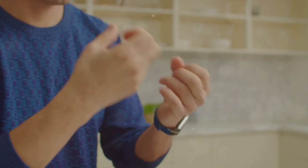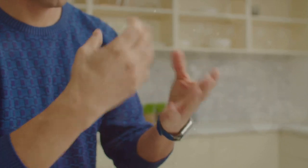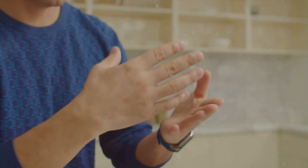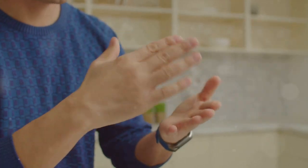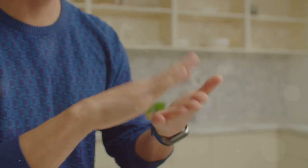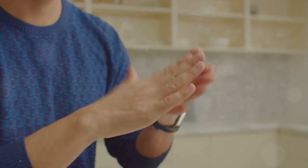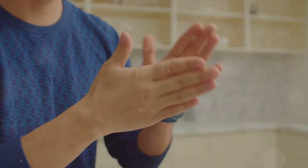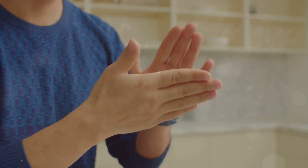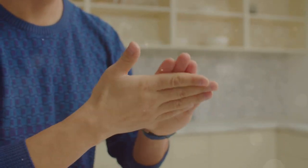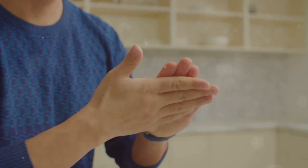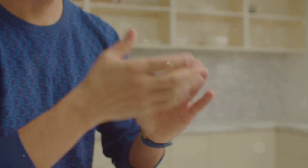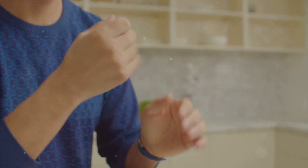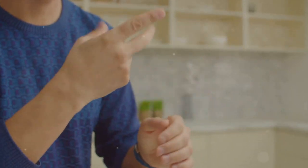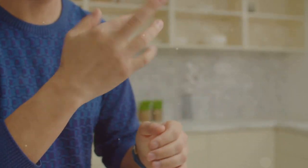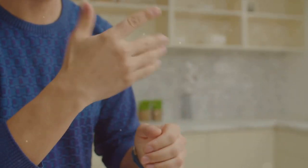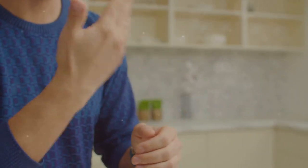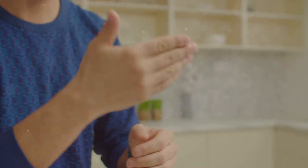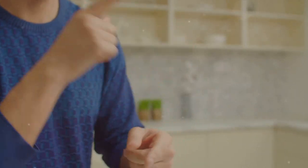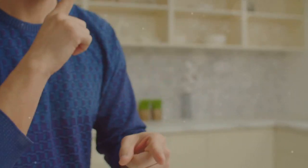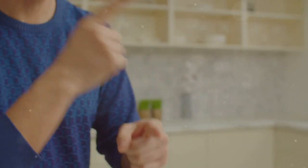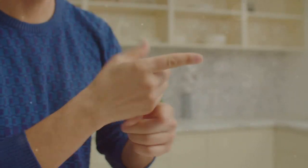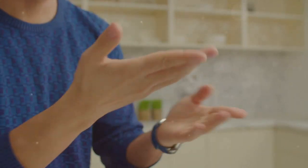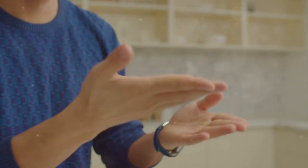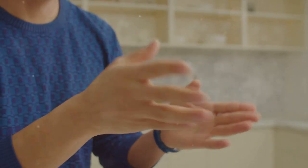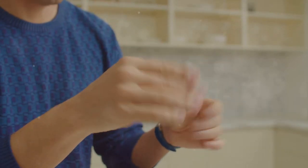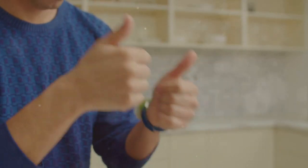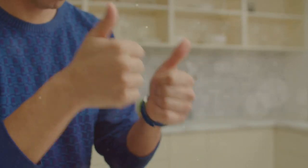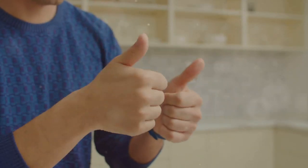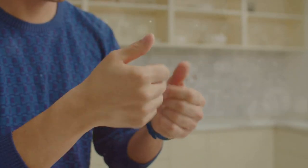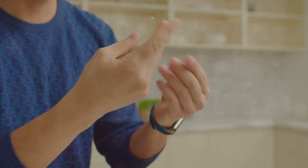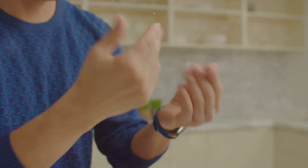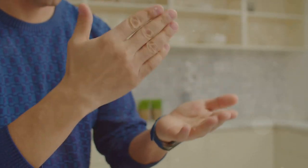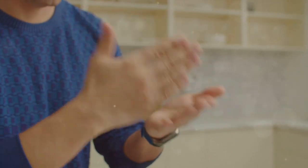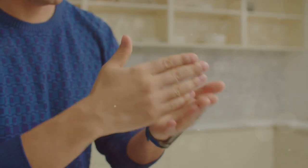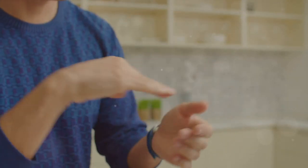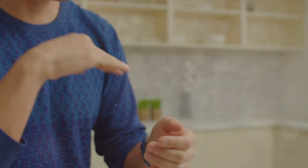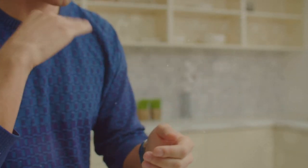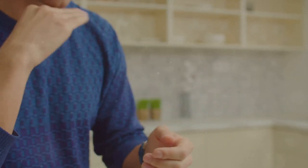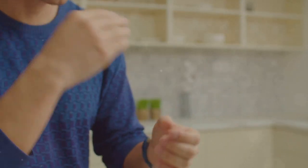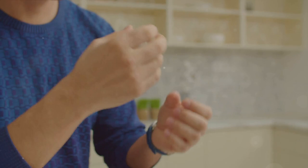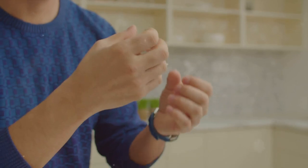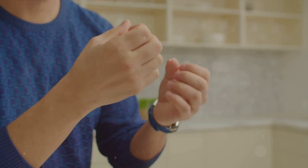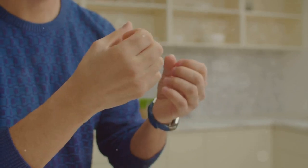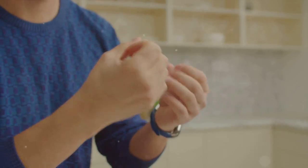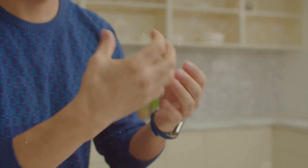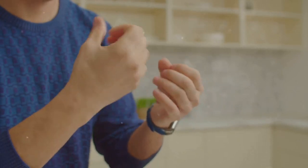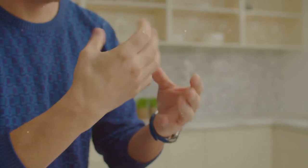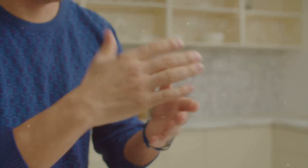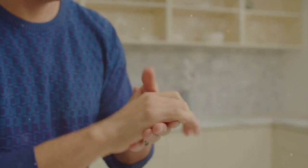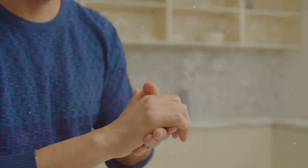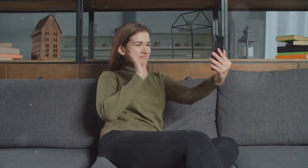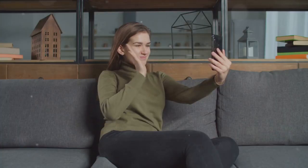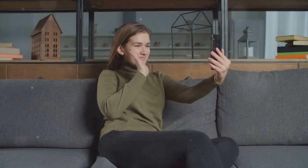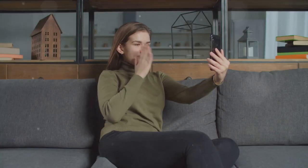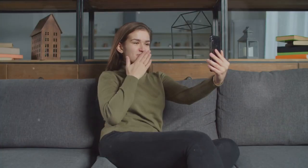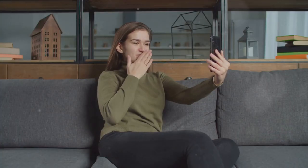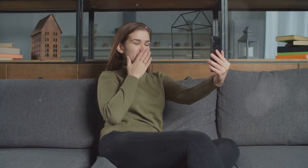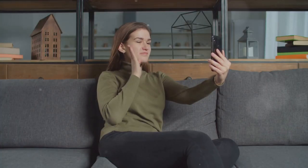Sign Language while others might rely on informal signs developed at home. Some may have cultural mannerisms that stem from their